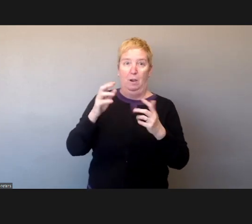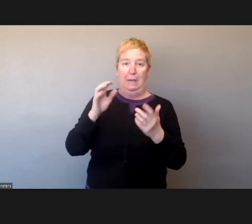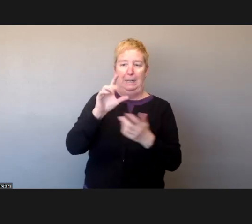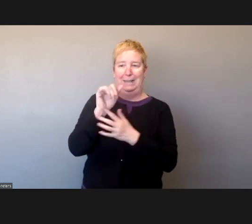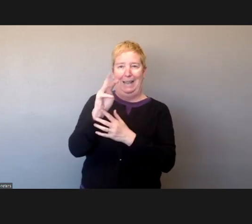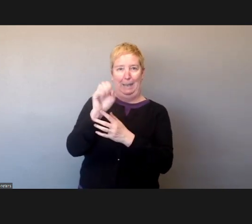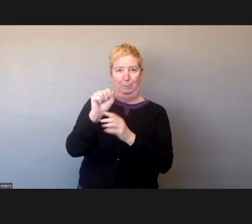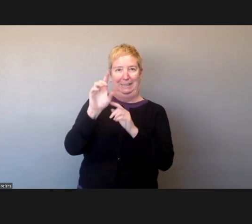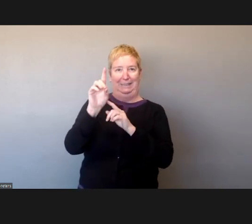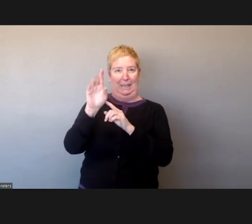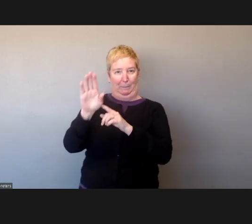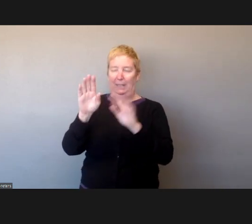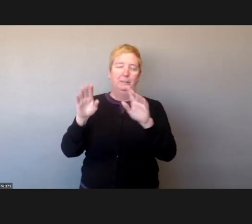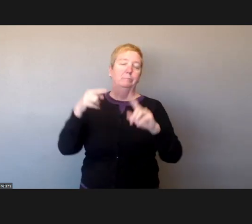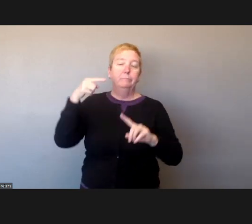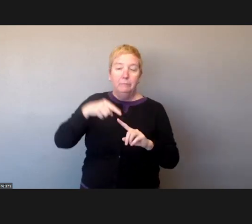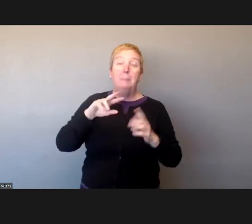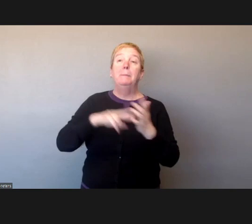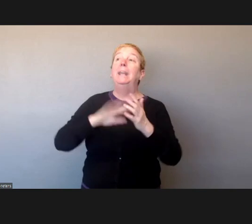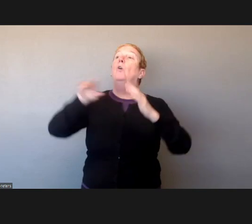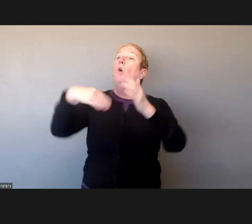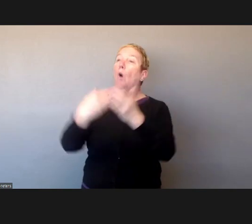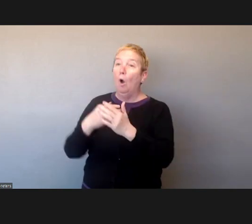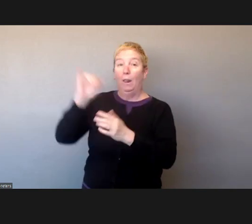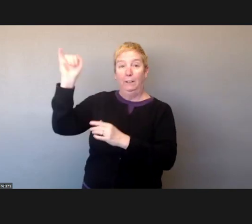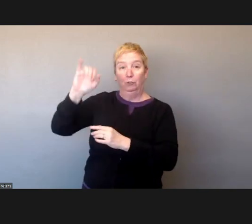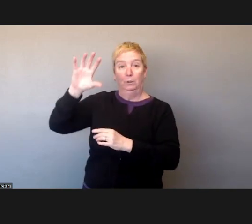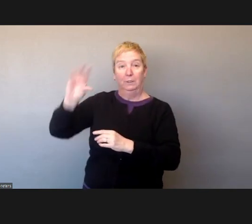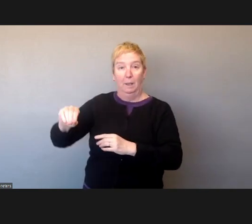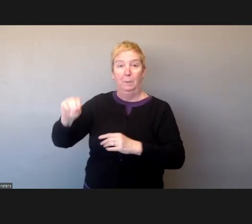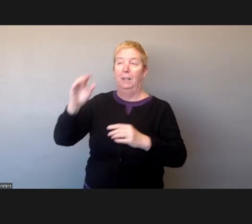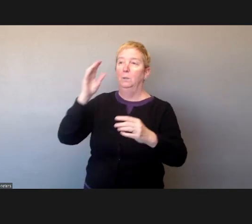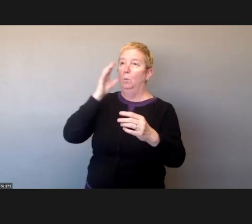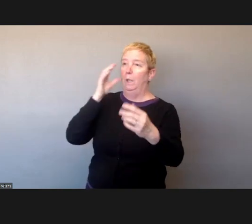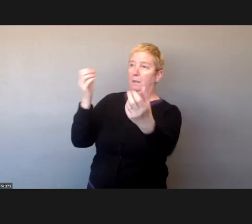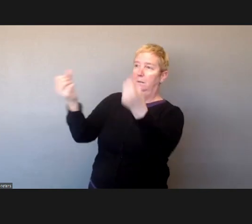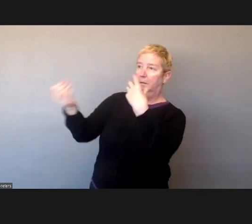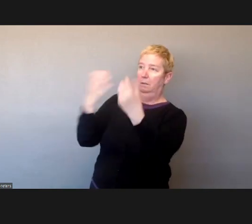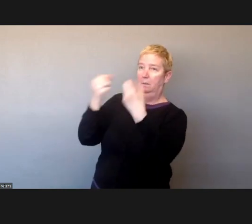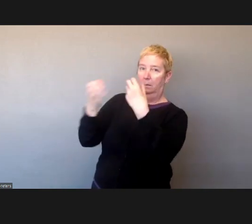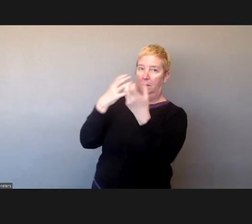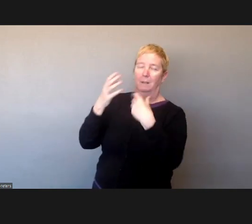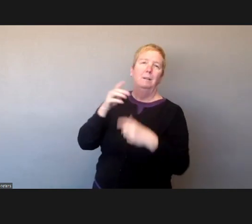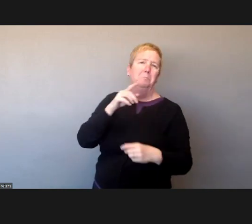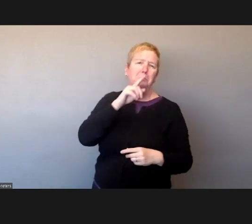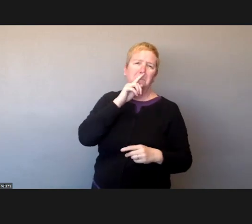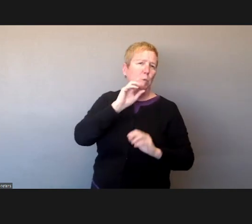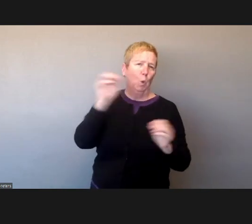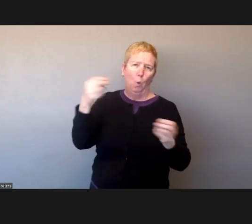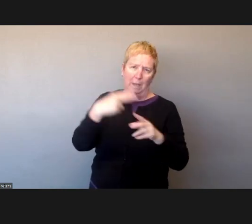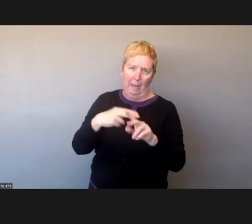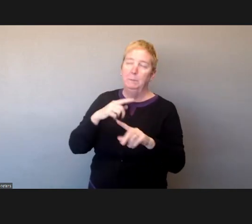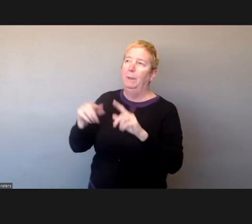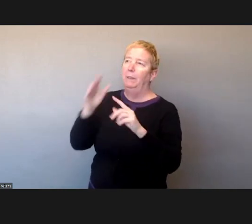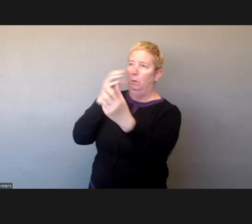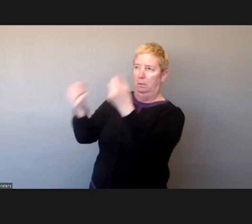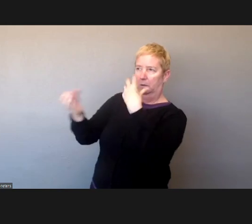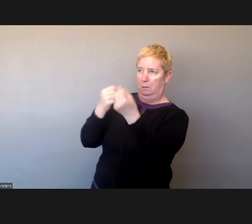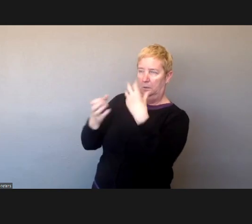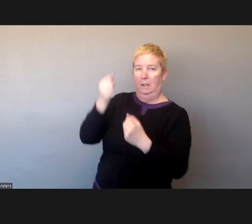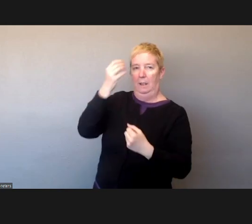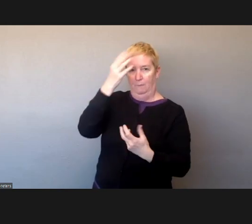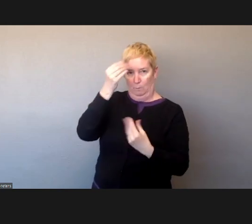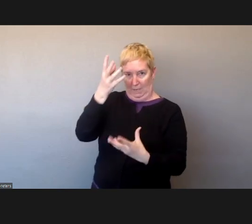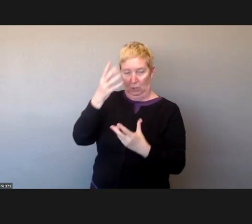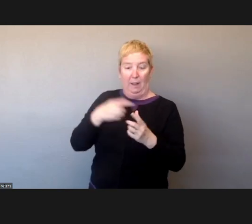where all insurance companies would submit de-identified data, so we'll know who it was, but and then we'll be able